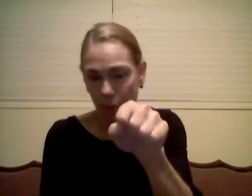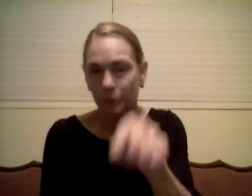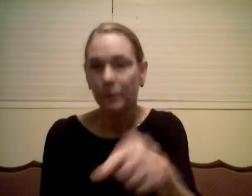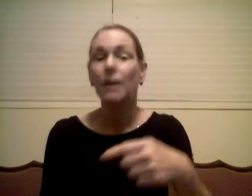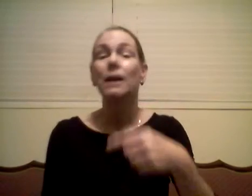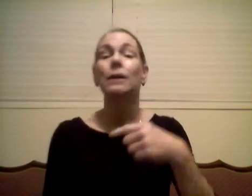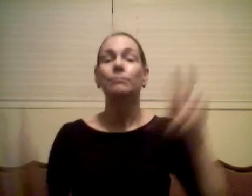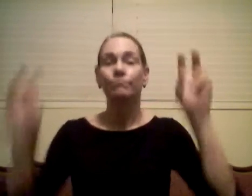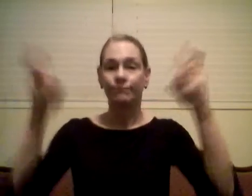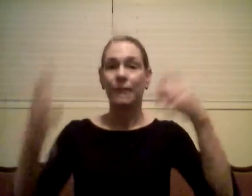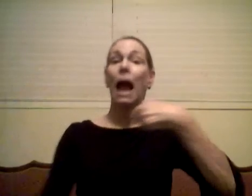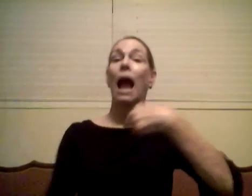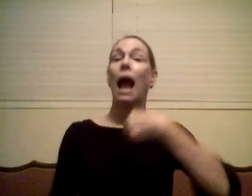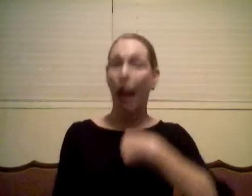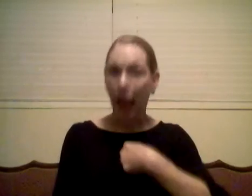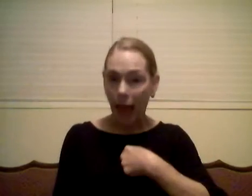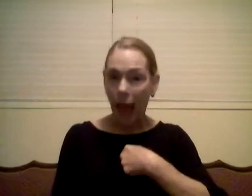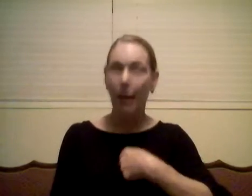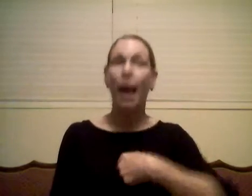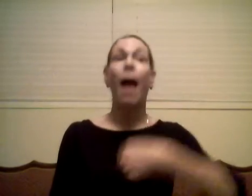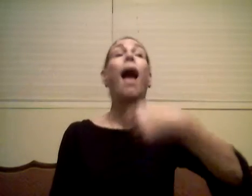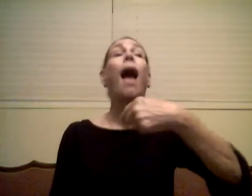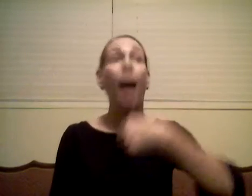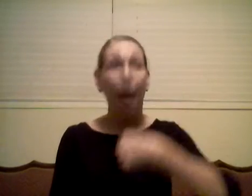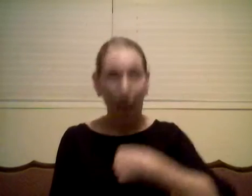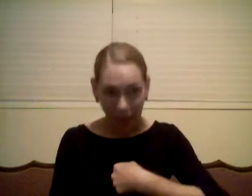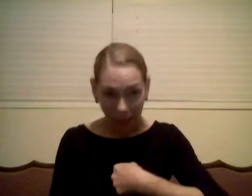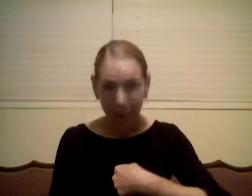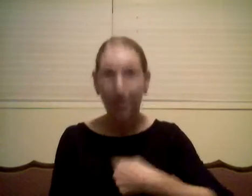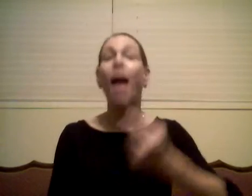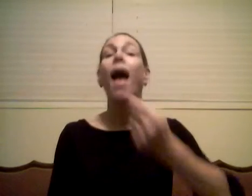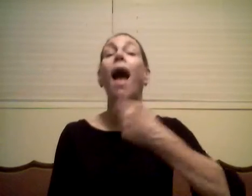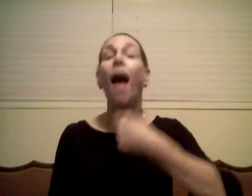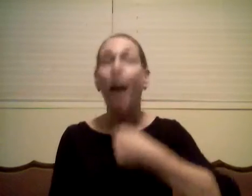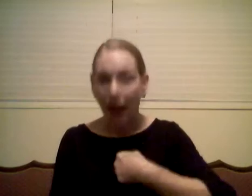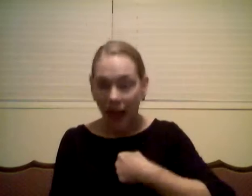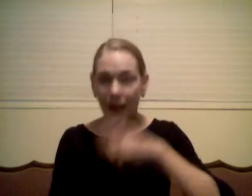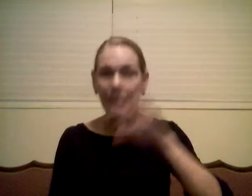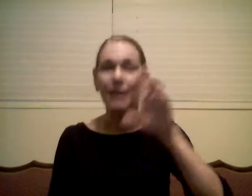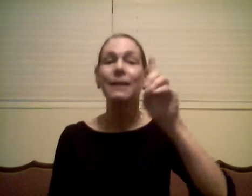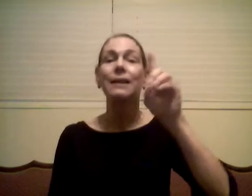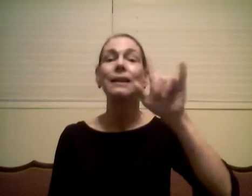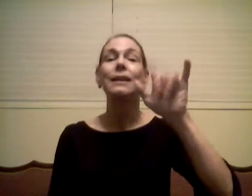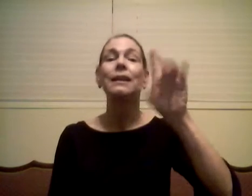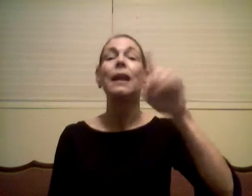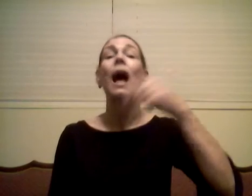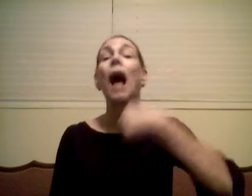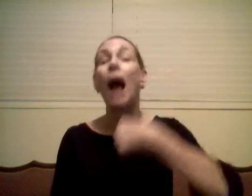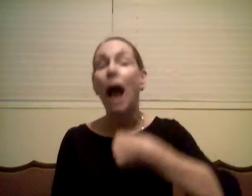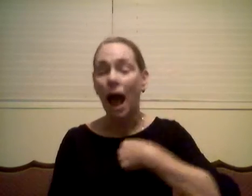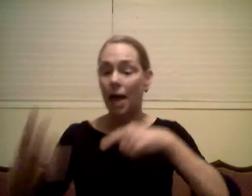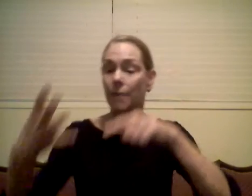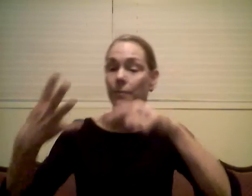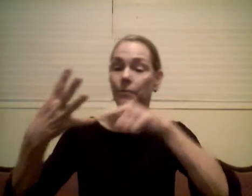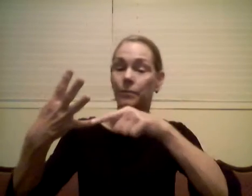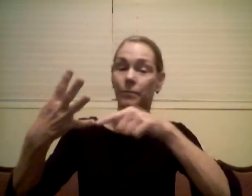this. I impacted that. I took the lead role in it, and this was our result. Many people fail